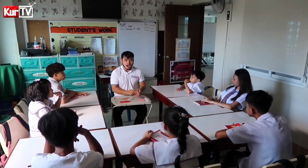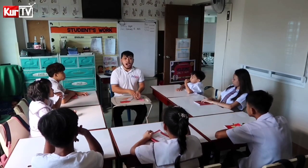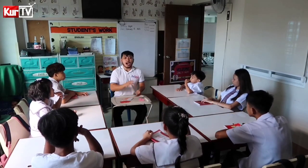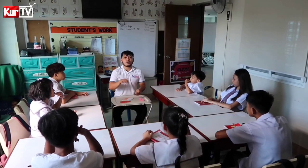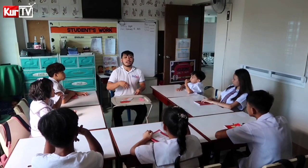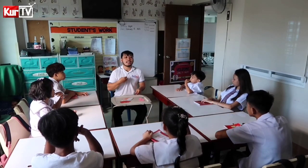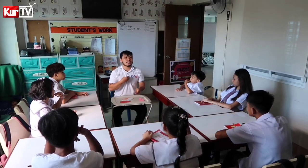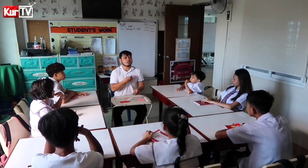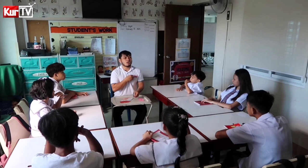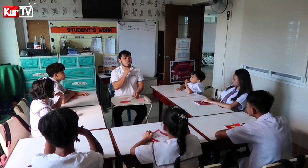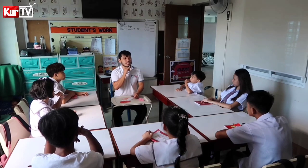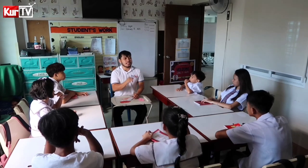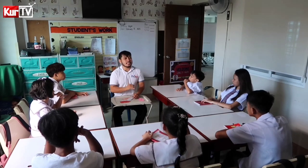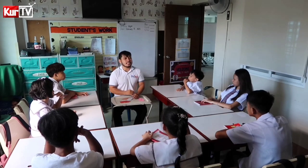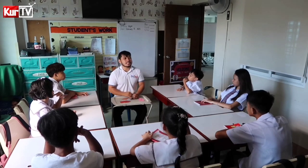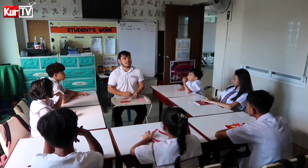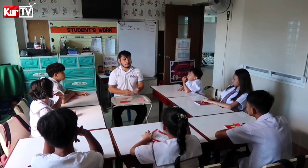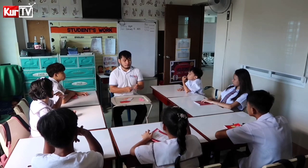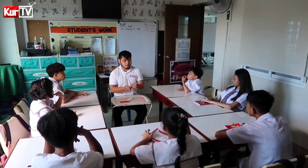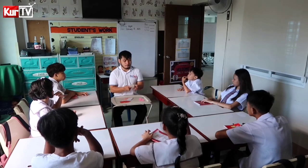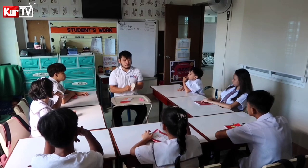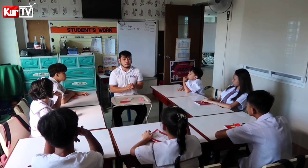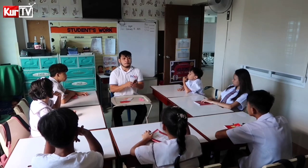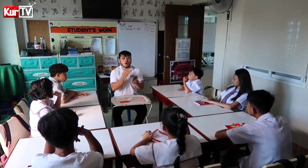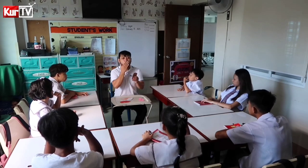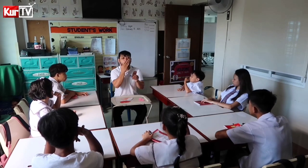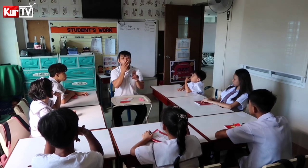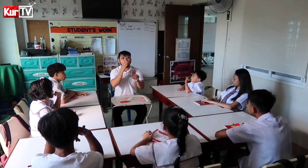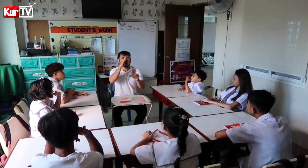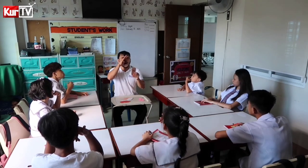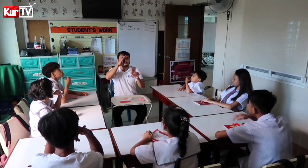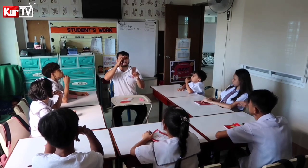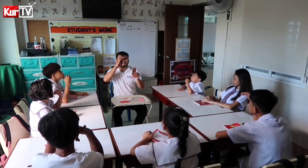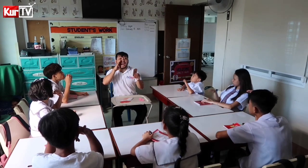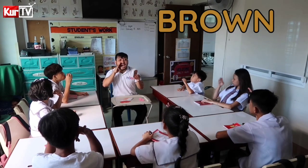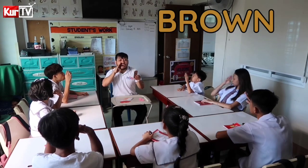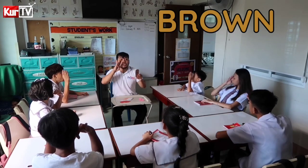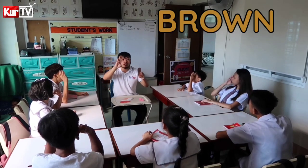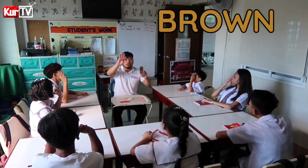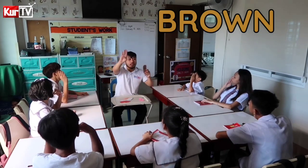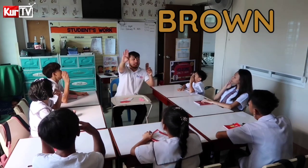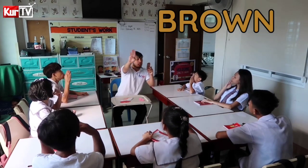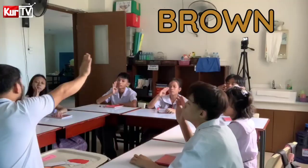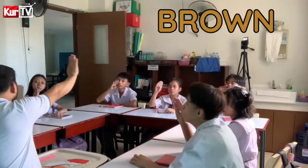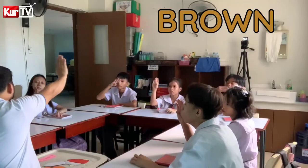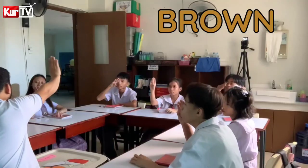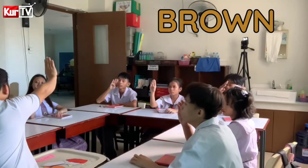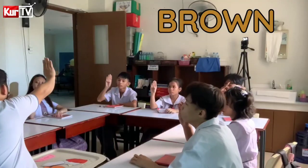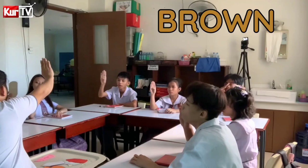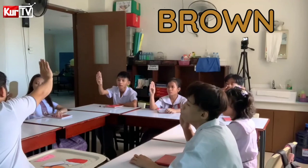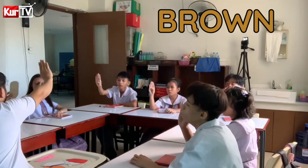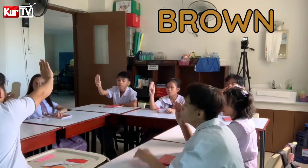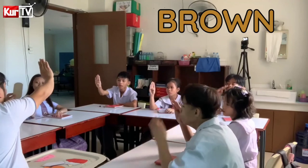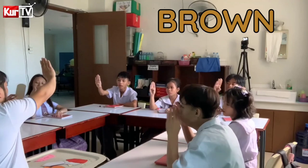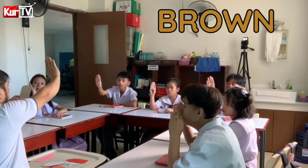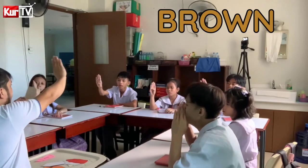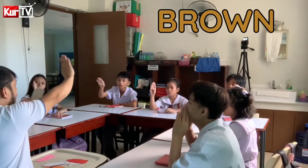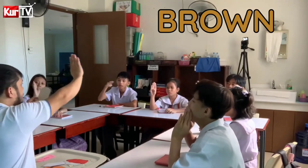Our next color is... Color brown. O, letter B kayo. Letter B, letter B, letter B.